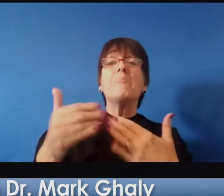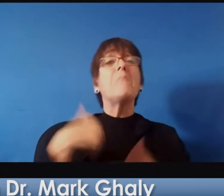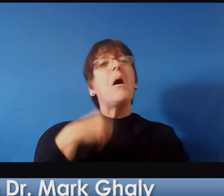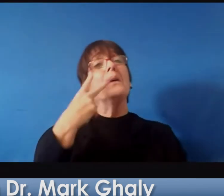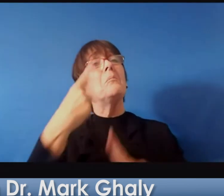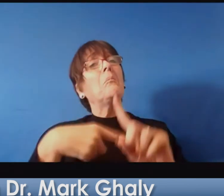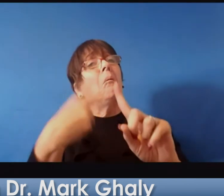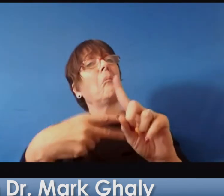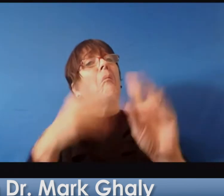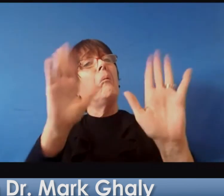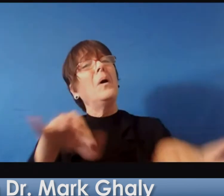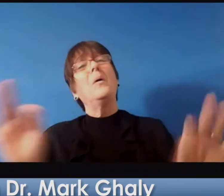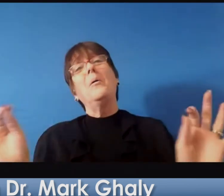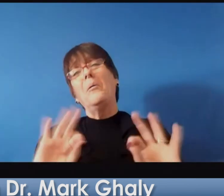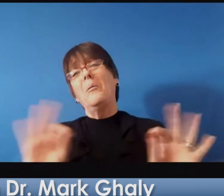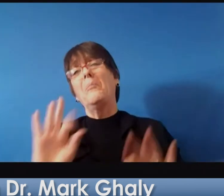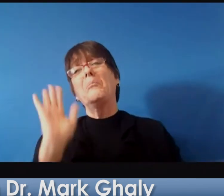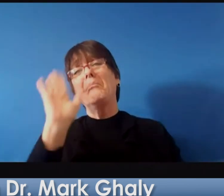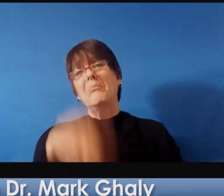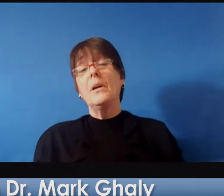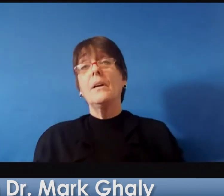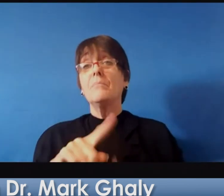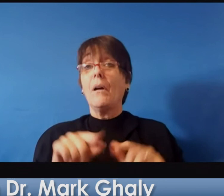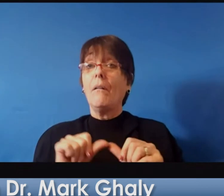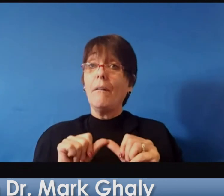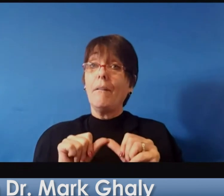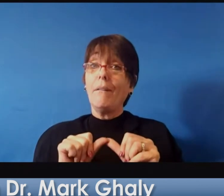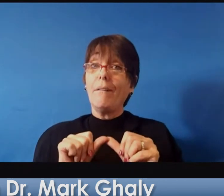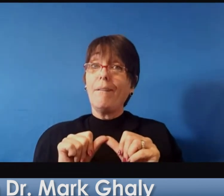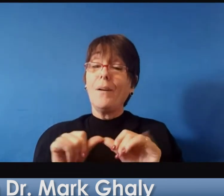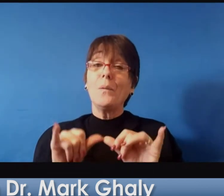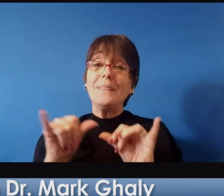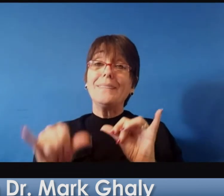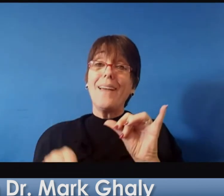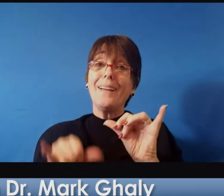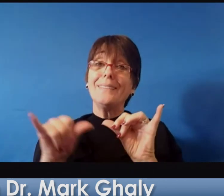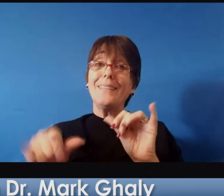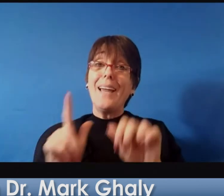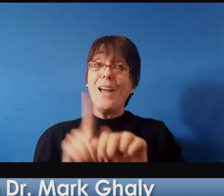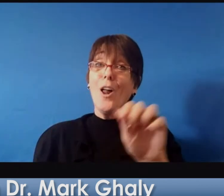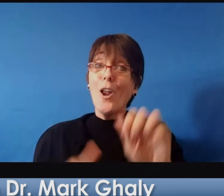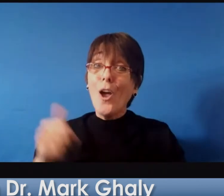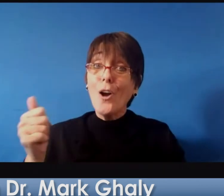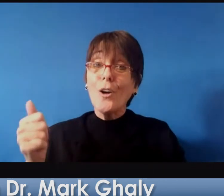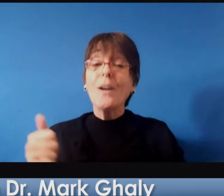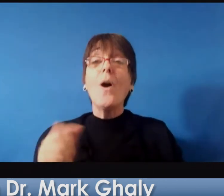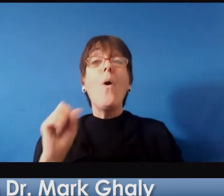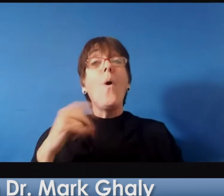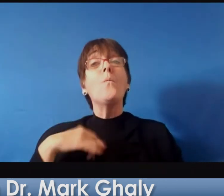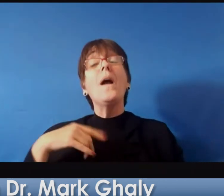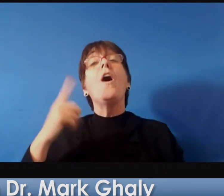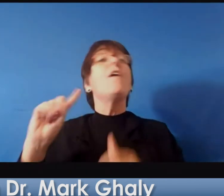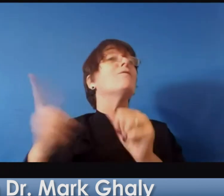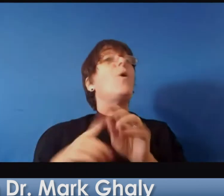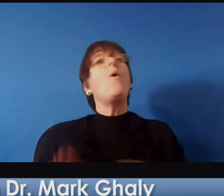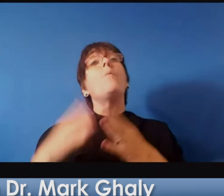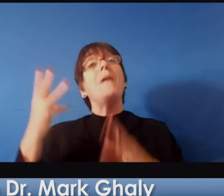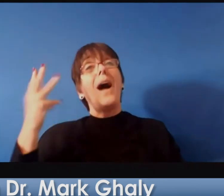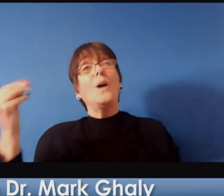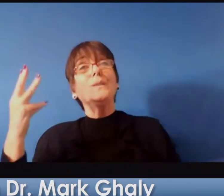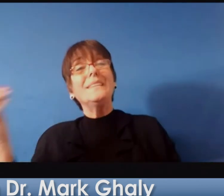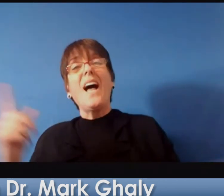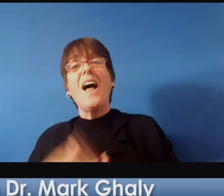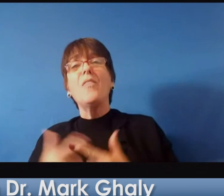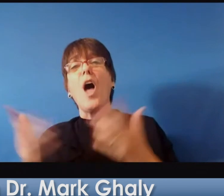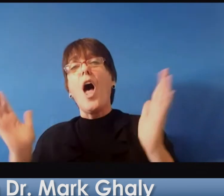some time, they're longer activities. Even when we start outdoors, we move part of it indoors. Those sort